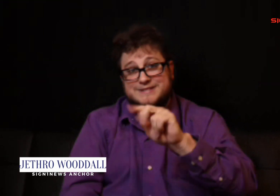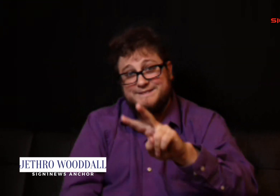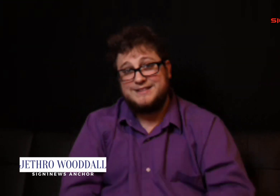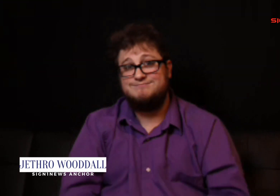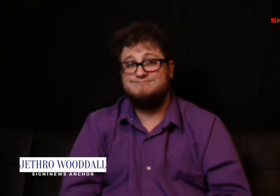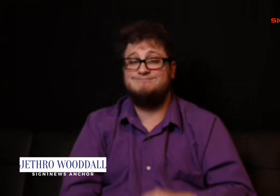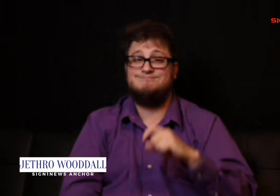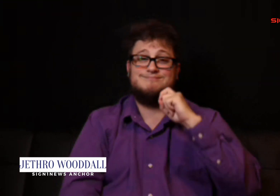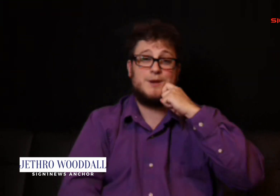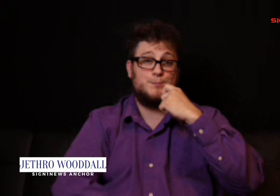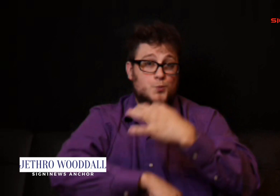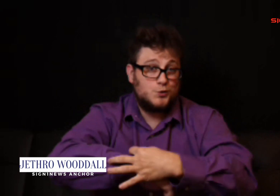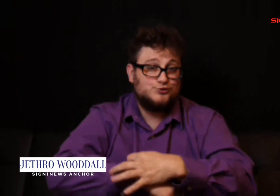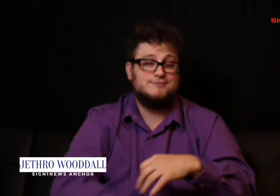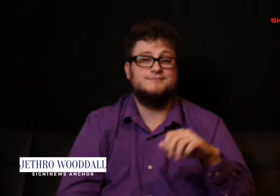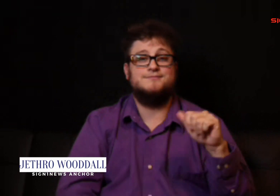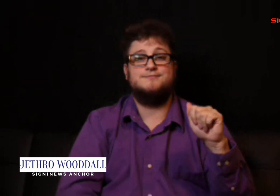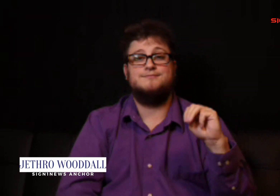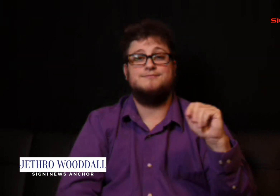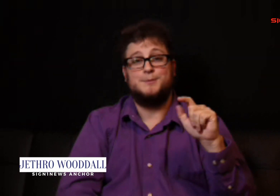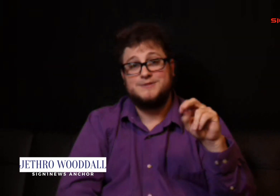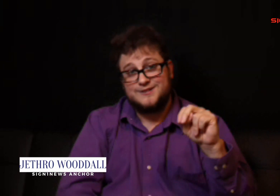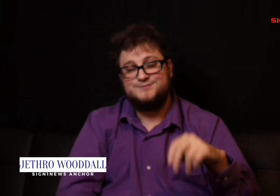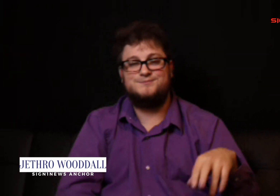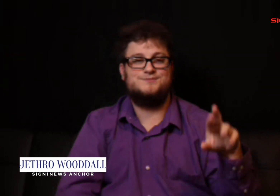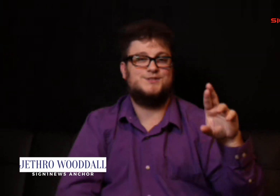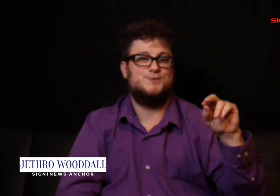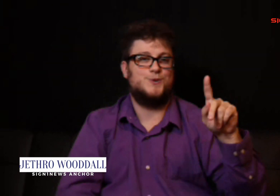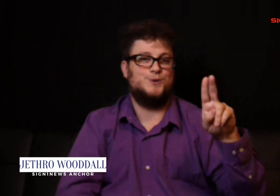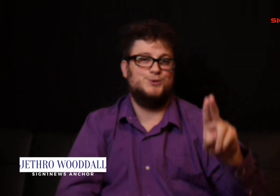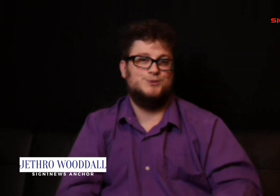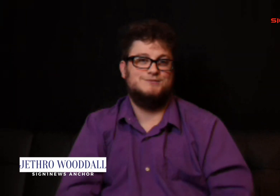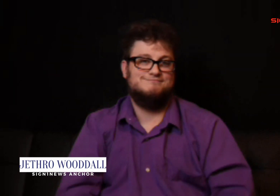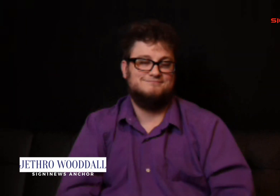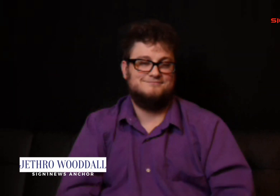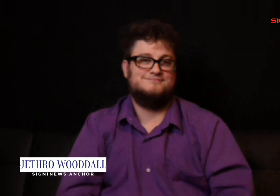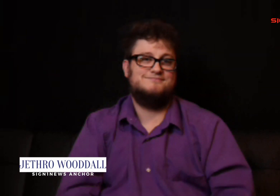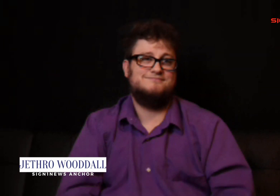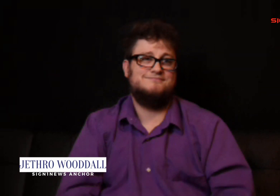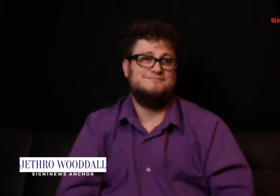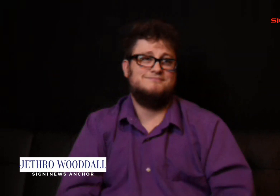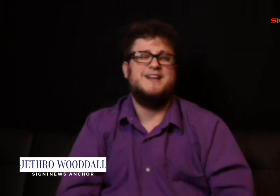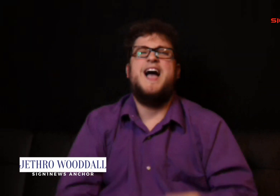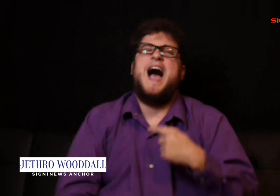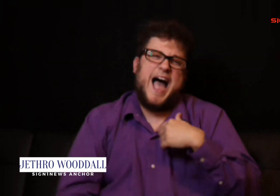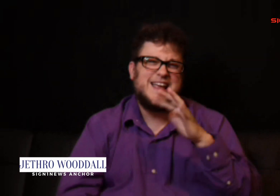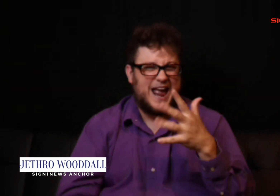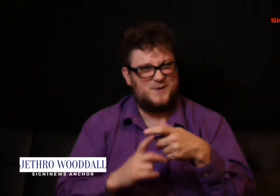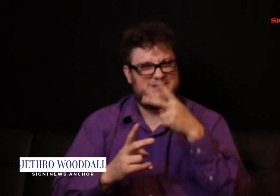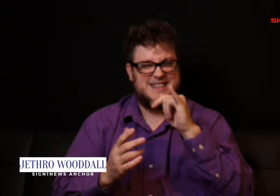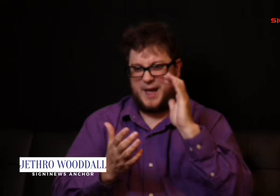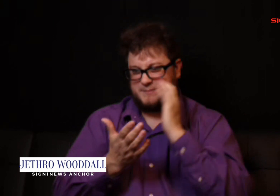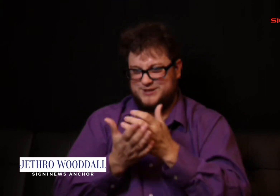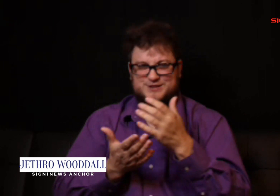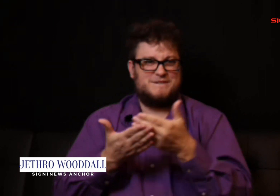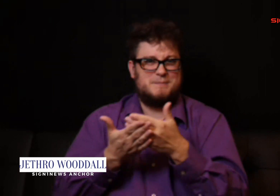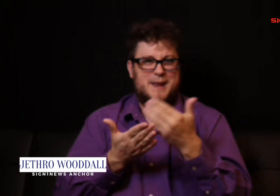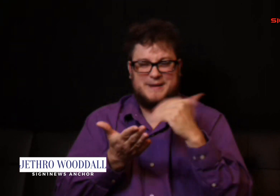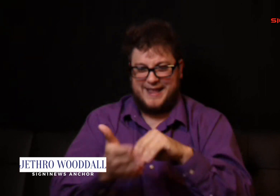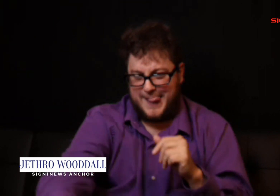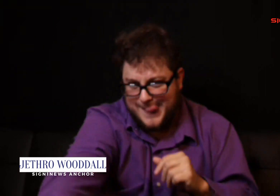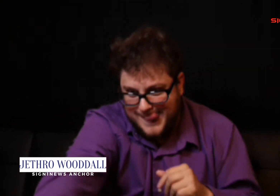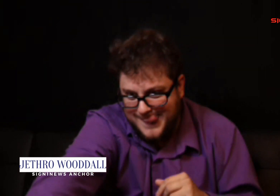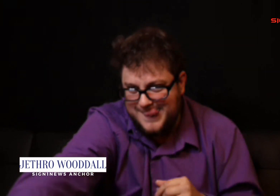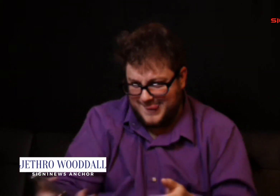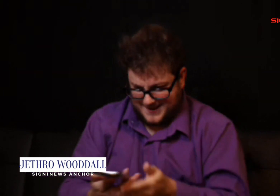Apple watch Amazon and Roku I think I want to see a